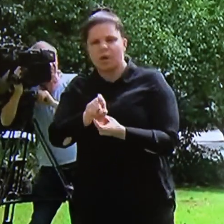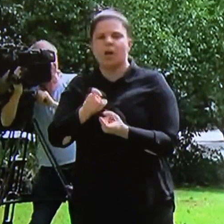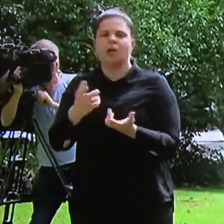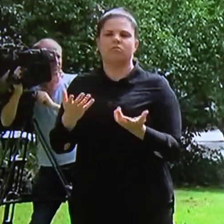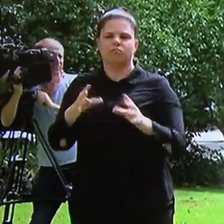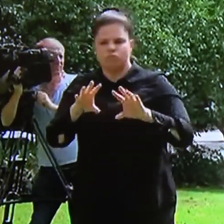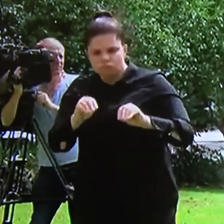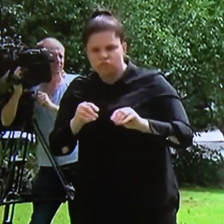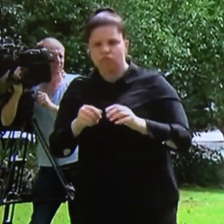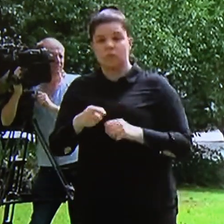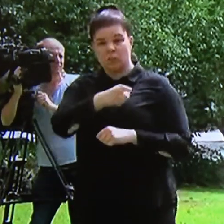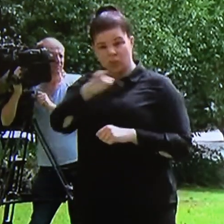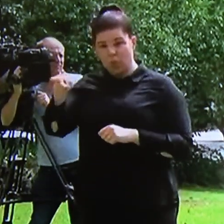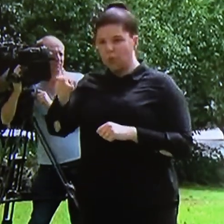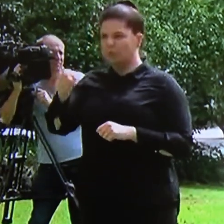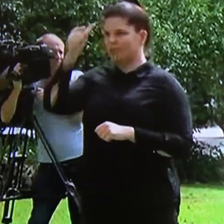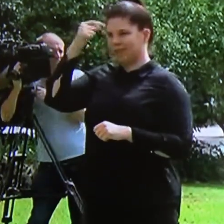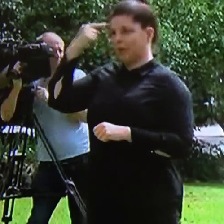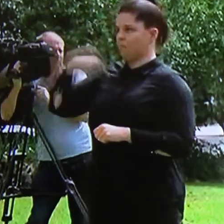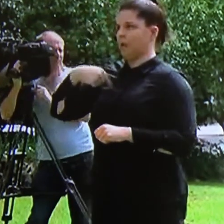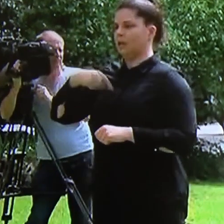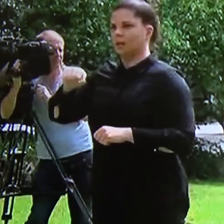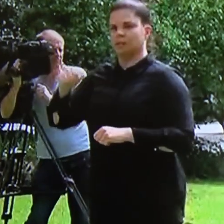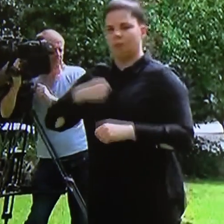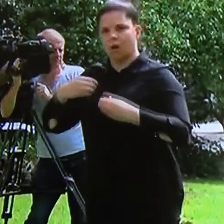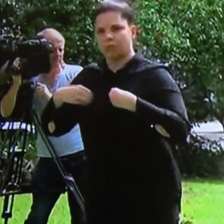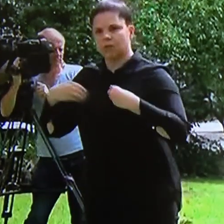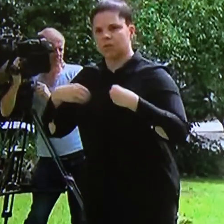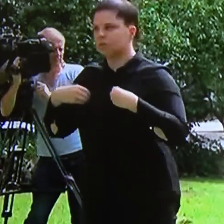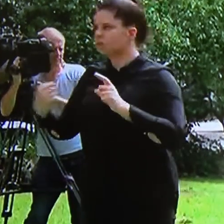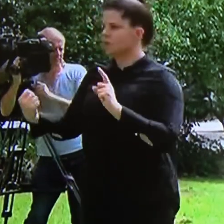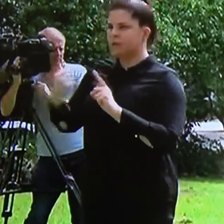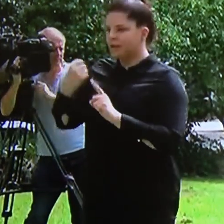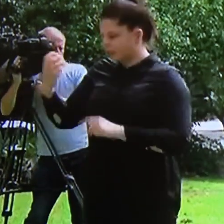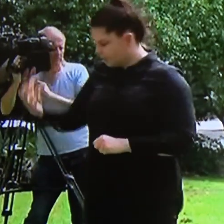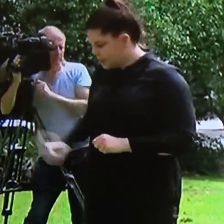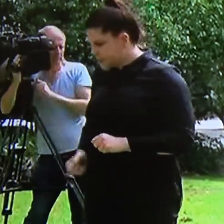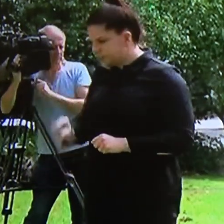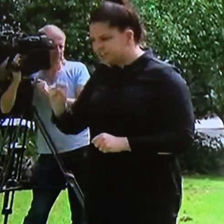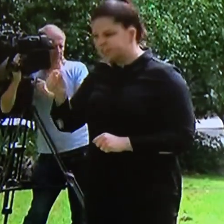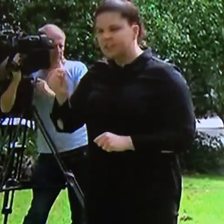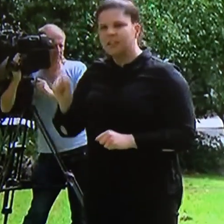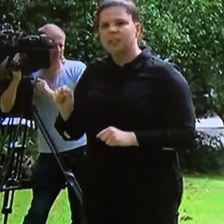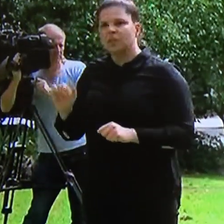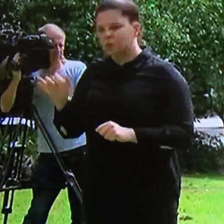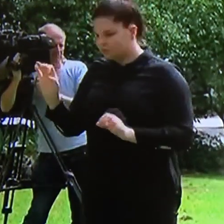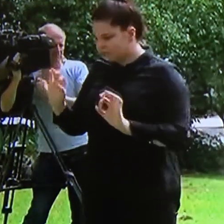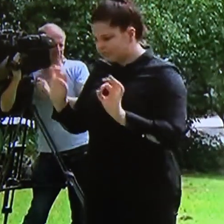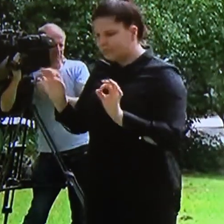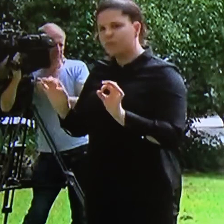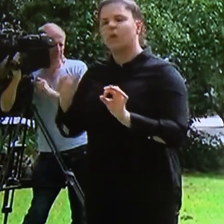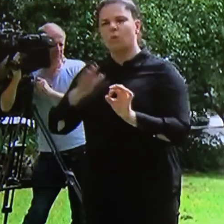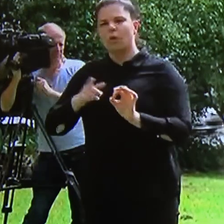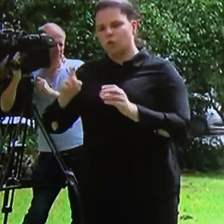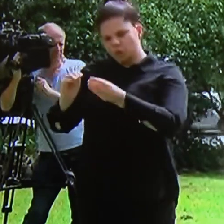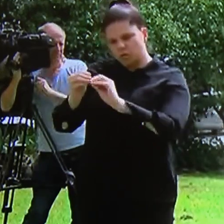impacted by the COVID crisis, we want you to be able to have a framework against which you can negotiate an outcome.